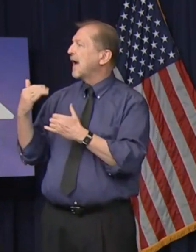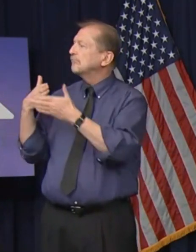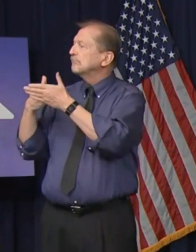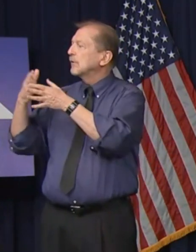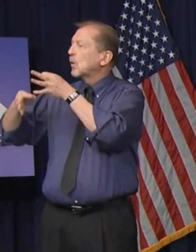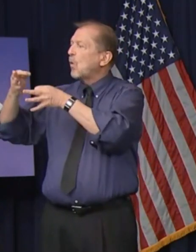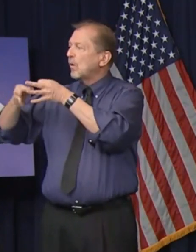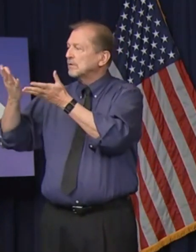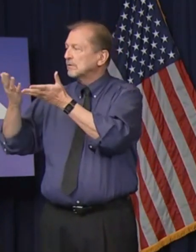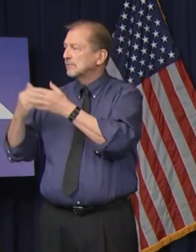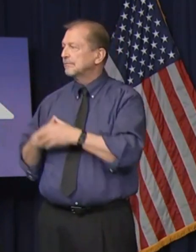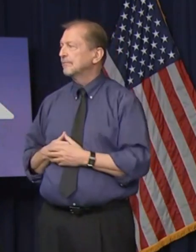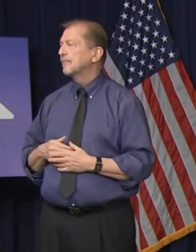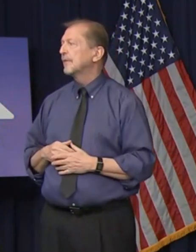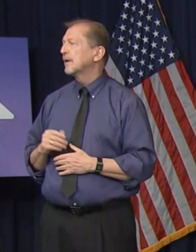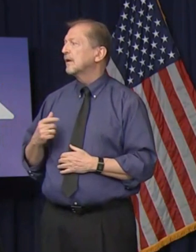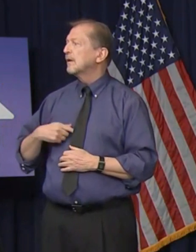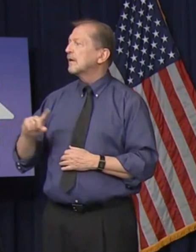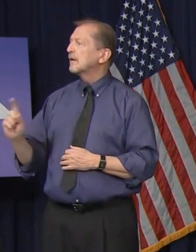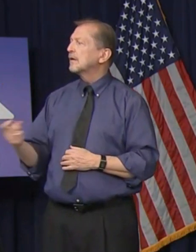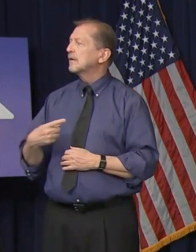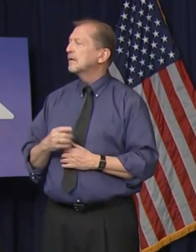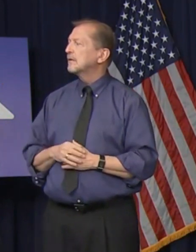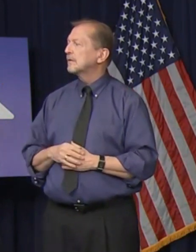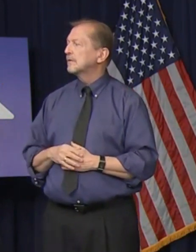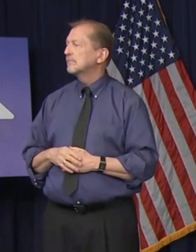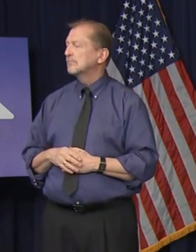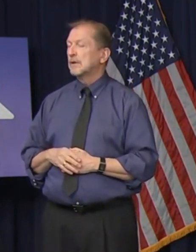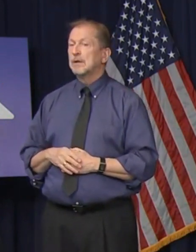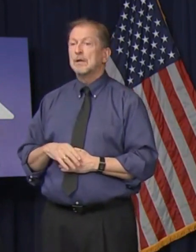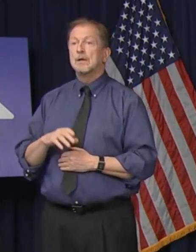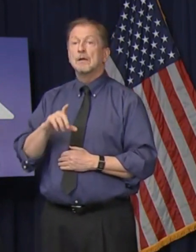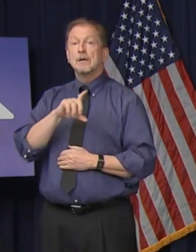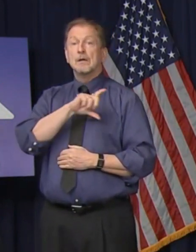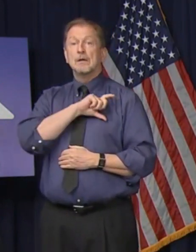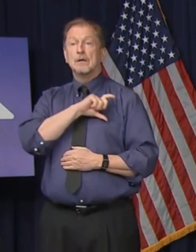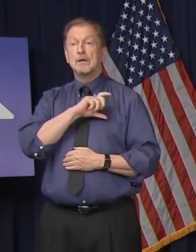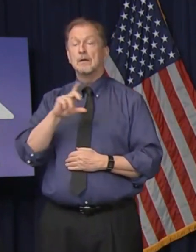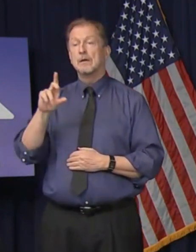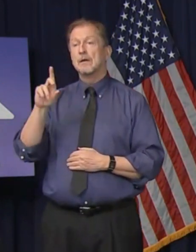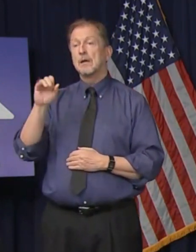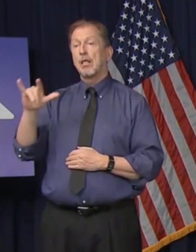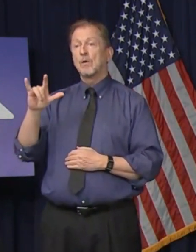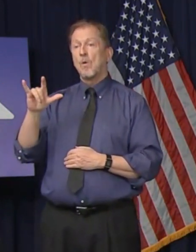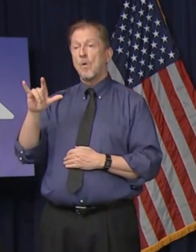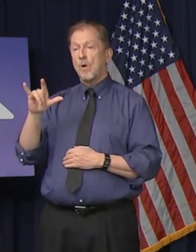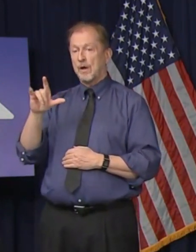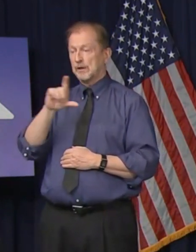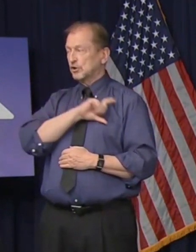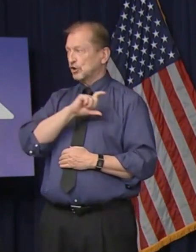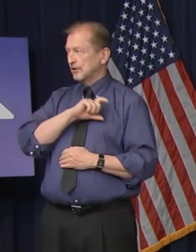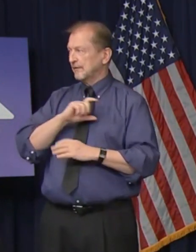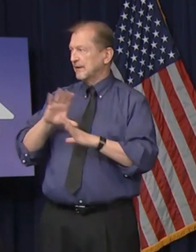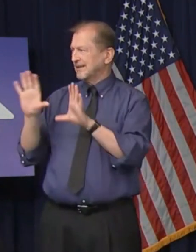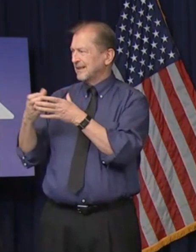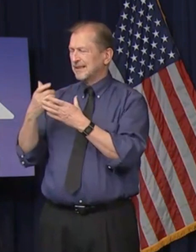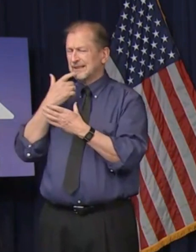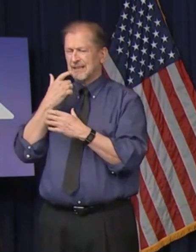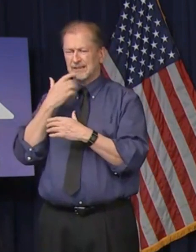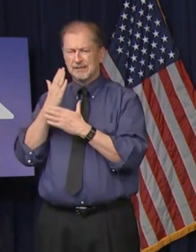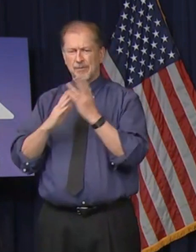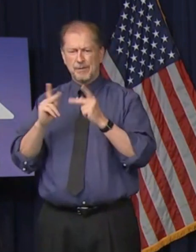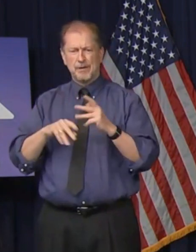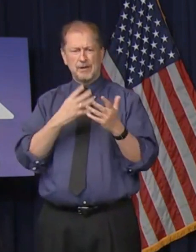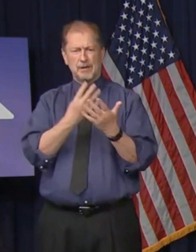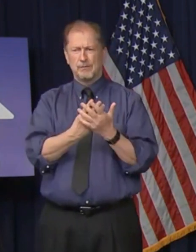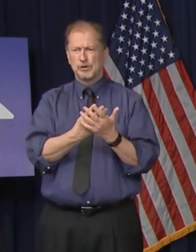Marnie Pike at the Daily Herald, the Association of Illinois Chiefs of Police is contending that felons convicted of violent crimes are being released due